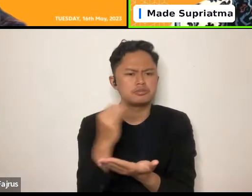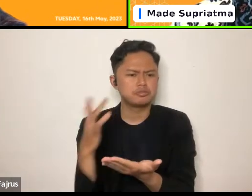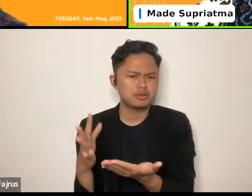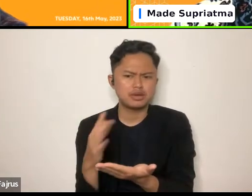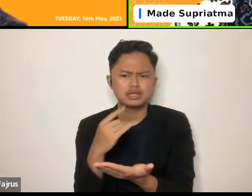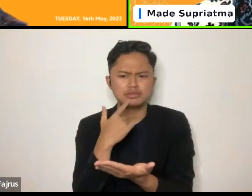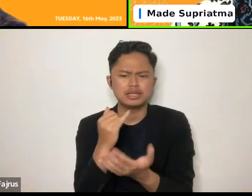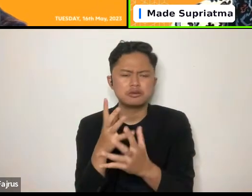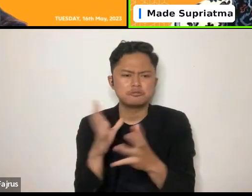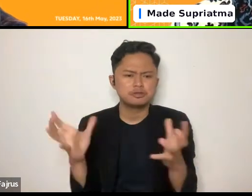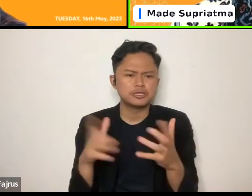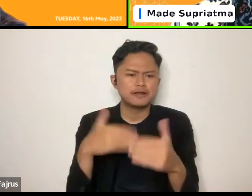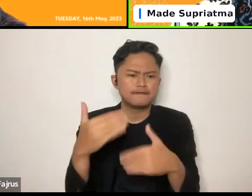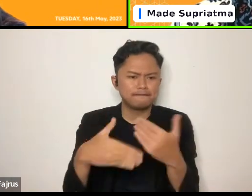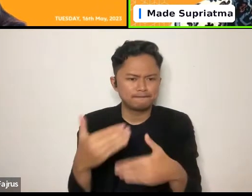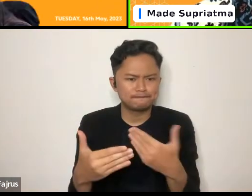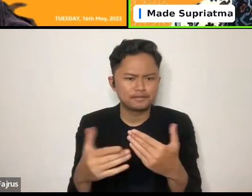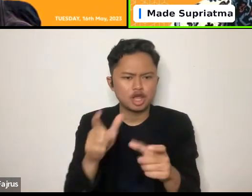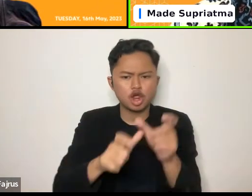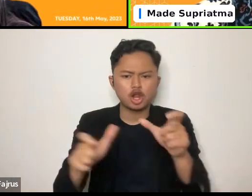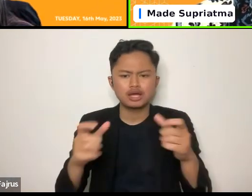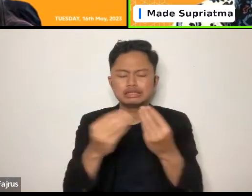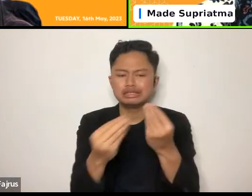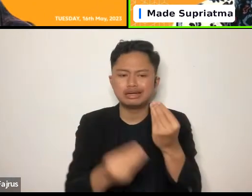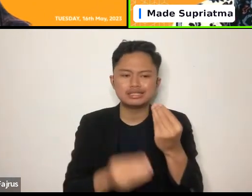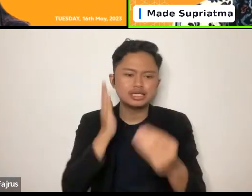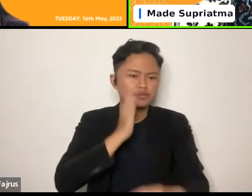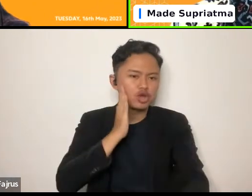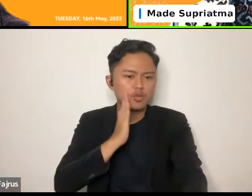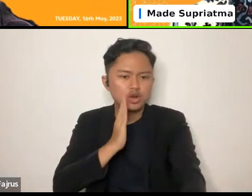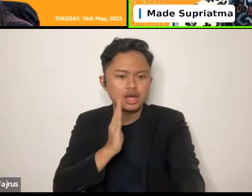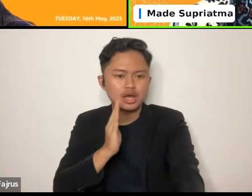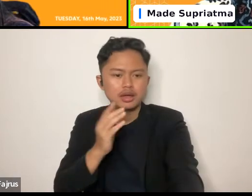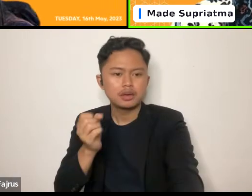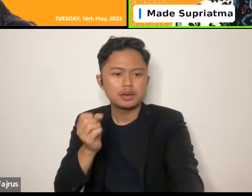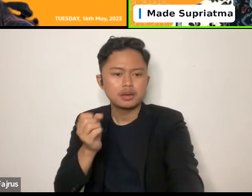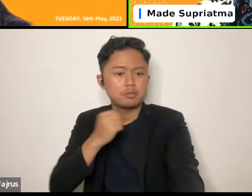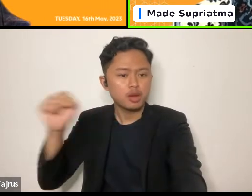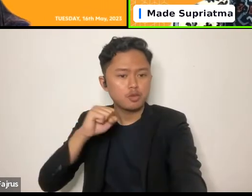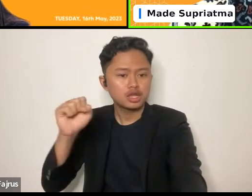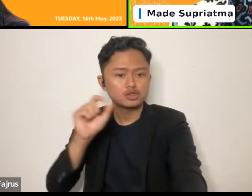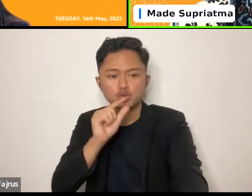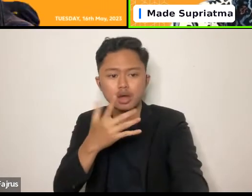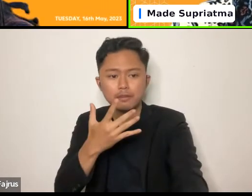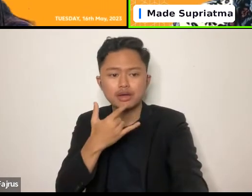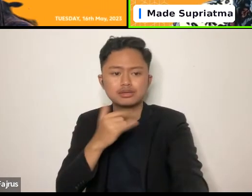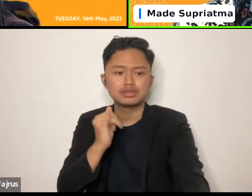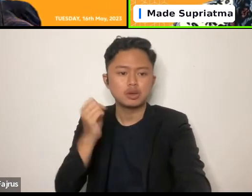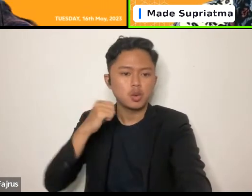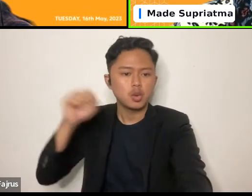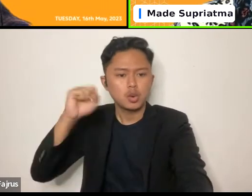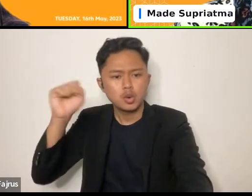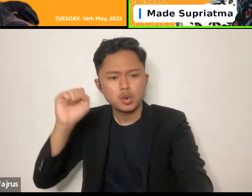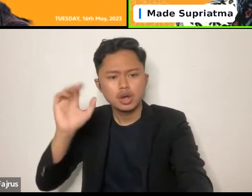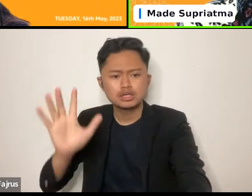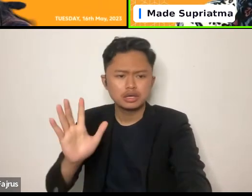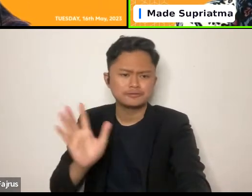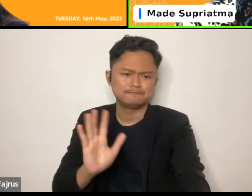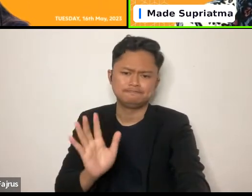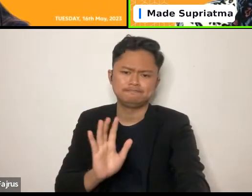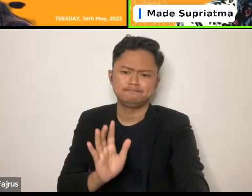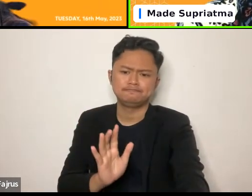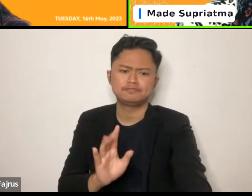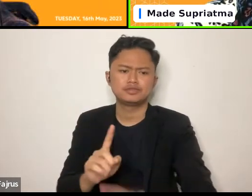on. I think the younger generation, not only for the protesters, for the demonstrators, but also look